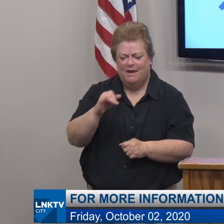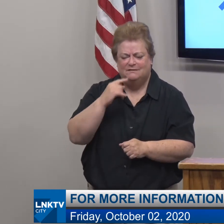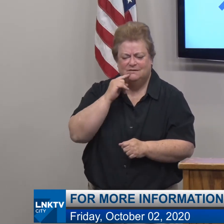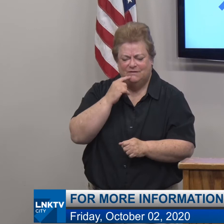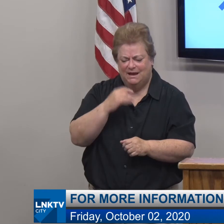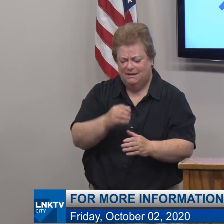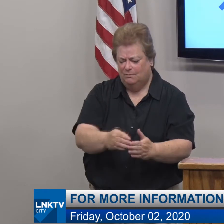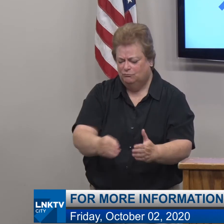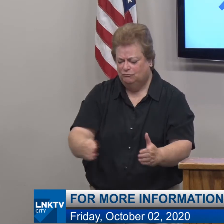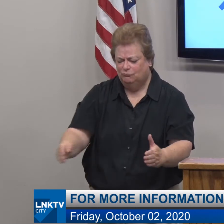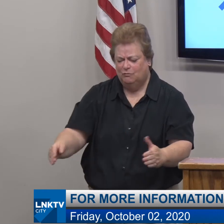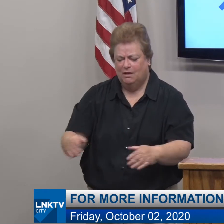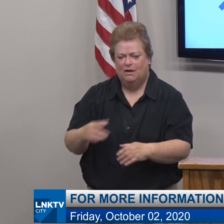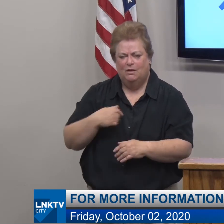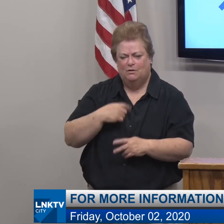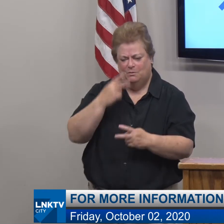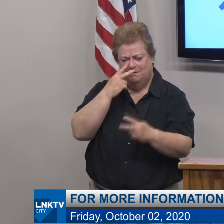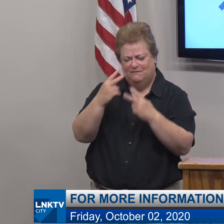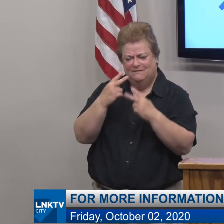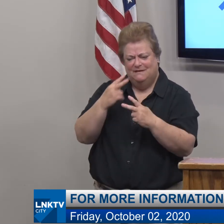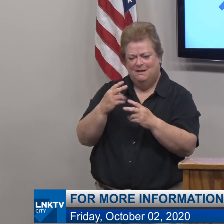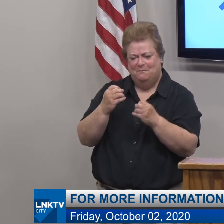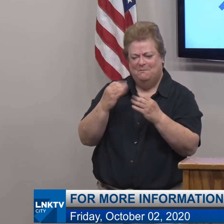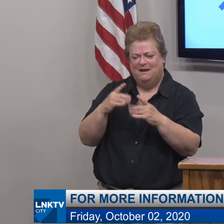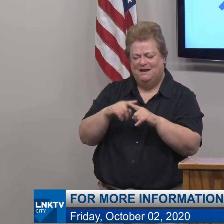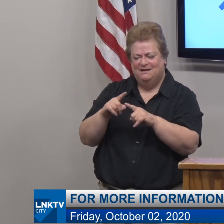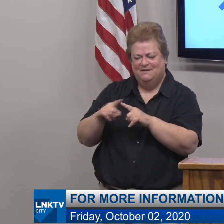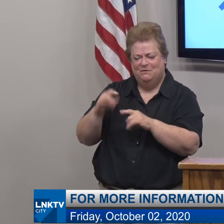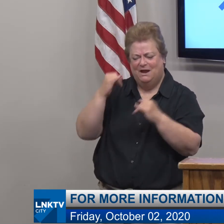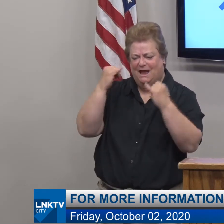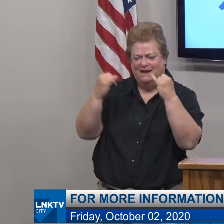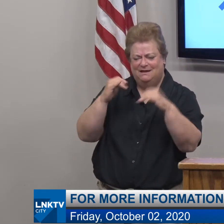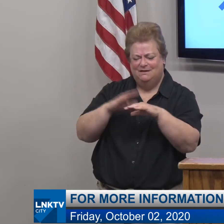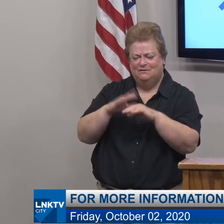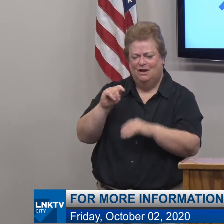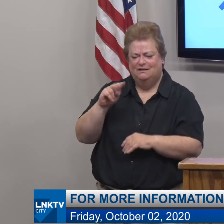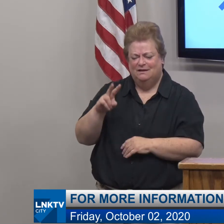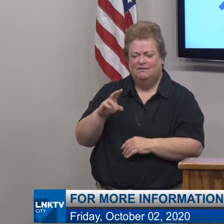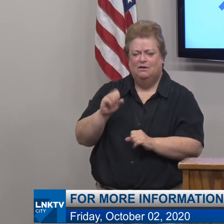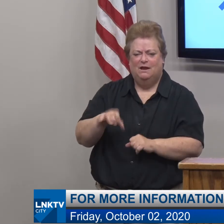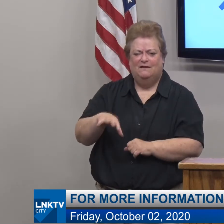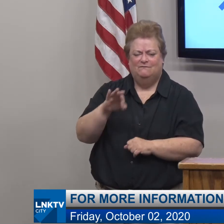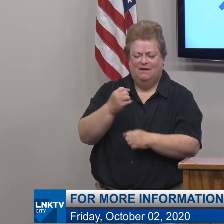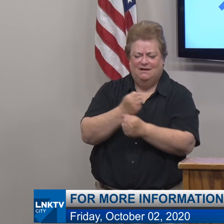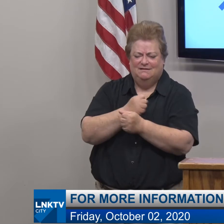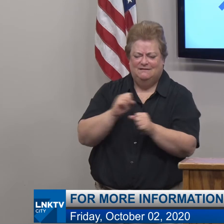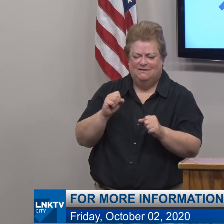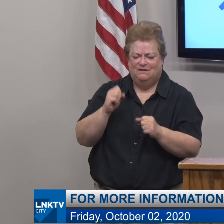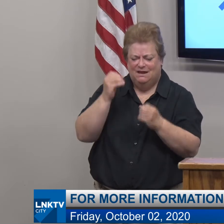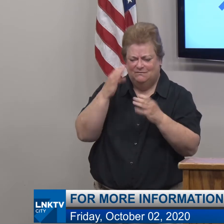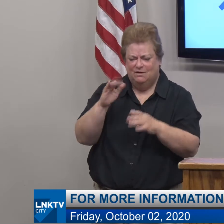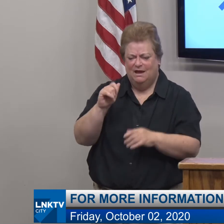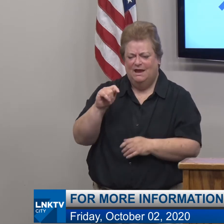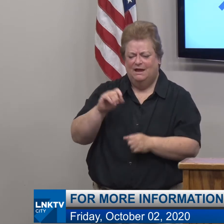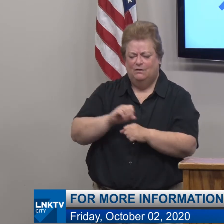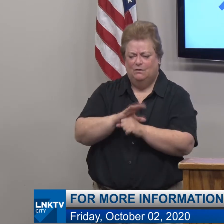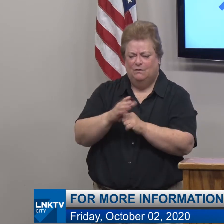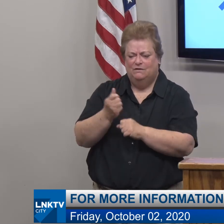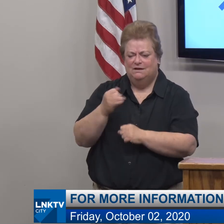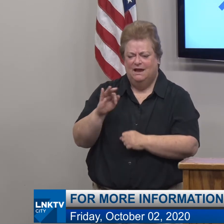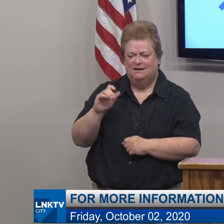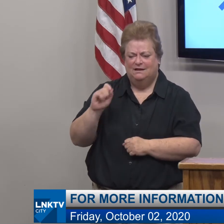seen shown on TV a few times. You can find more safety information and tips at